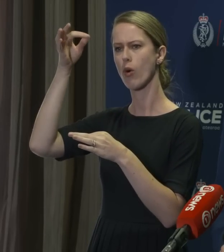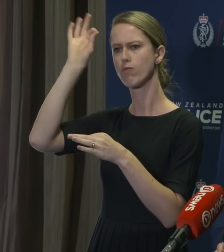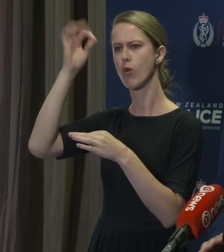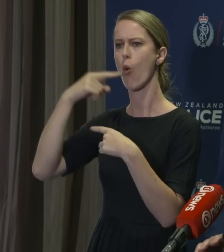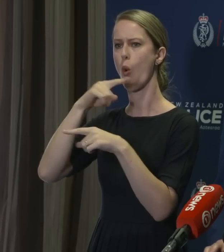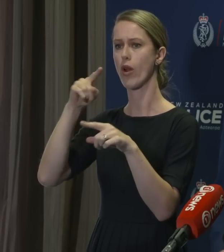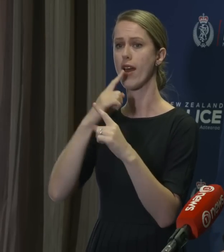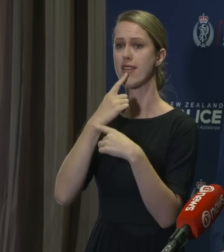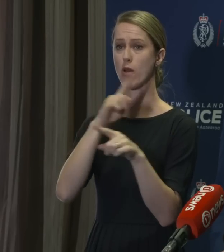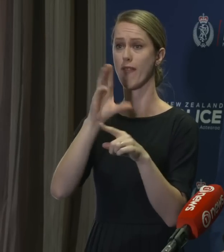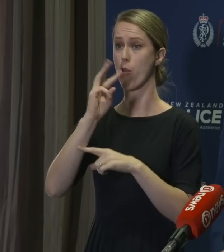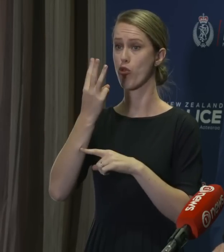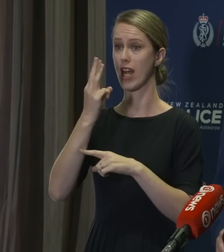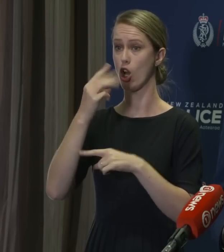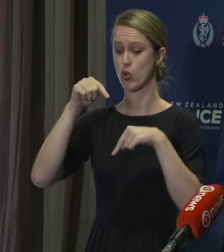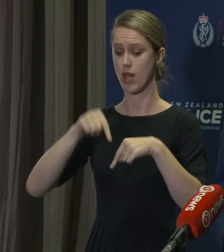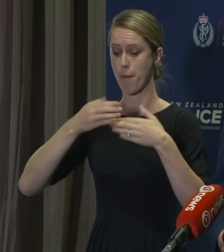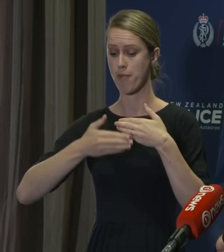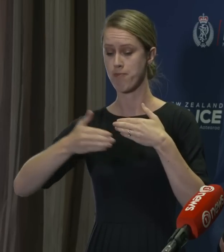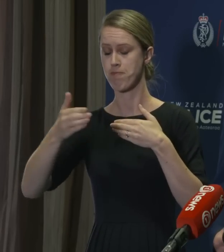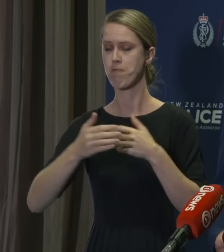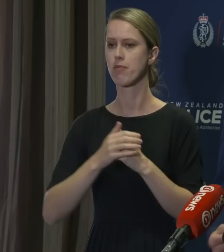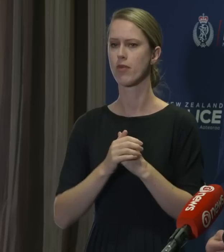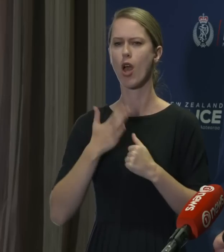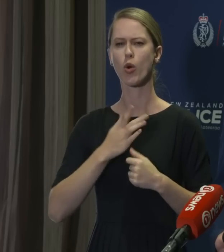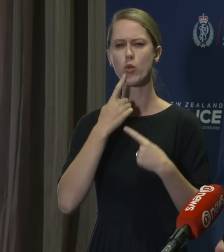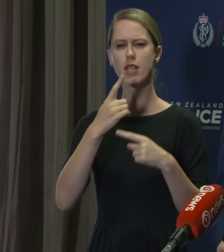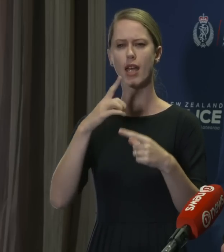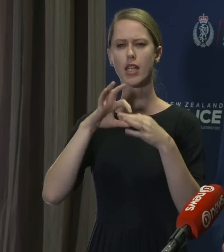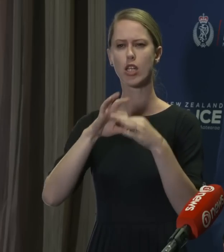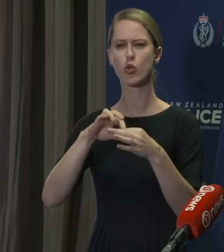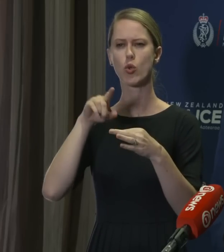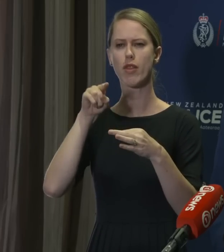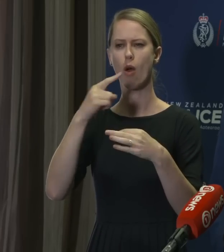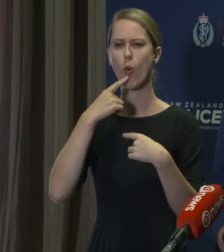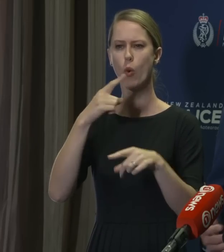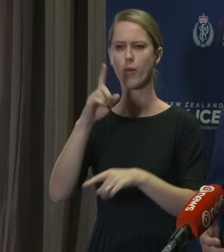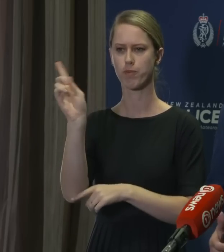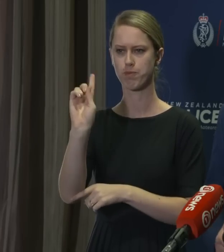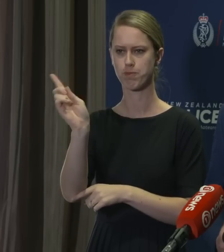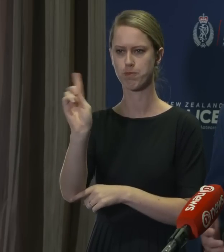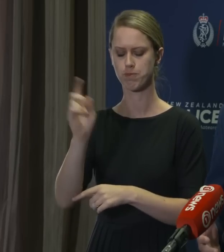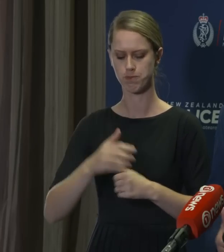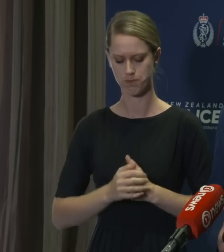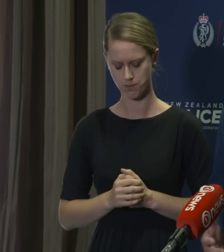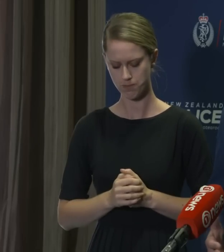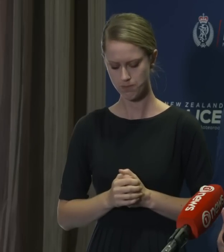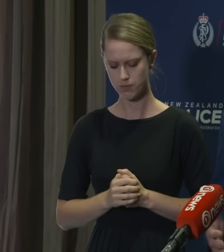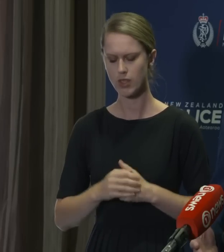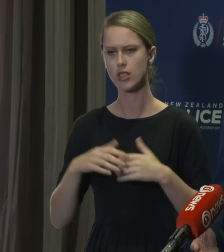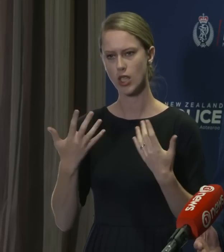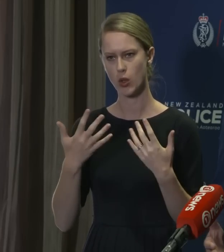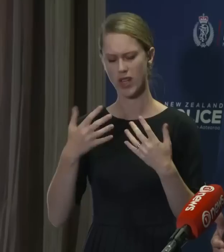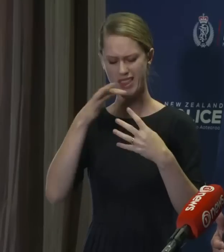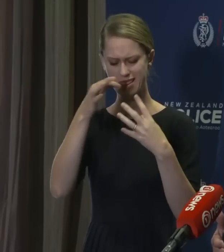as of 3 p.m. today. What I'd like to say in relation to that is this. Obviously, the